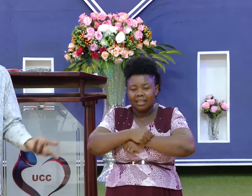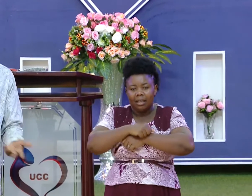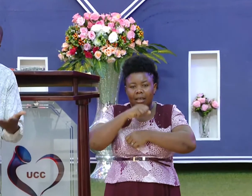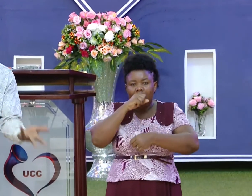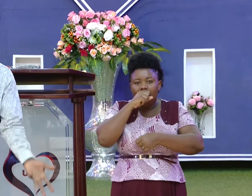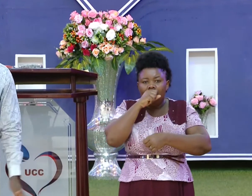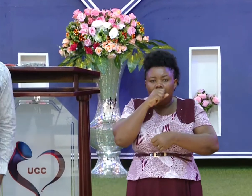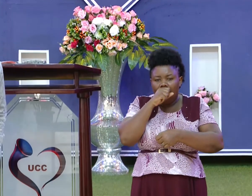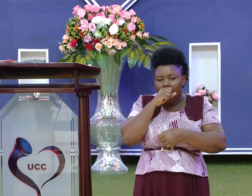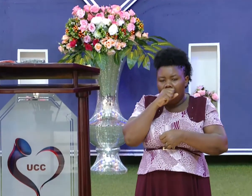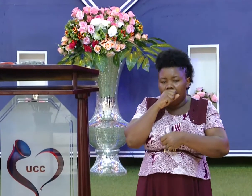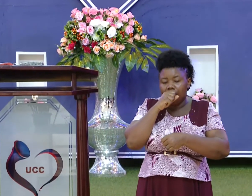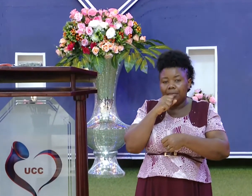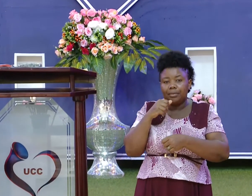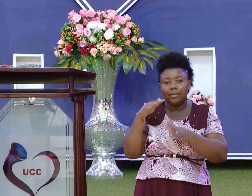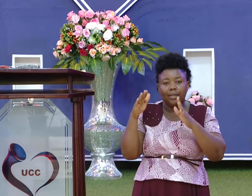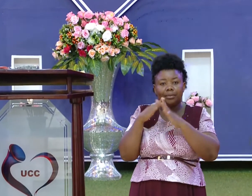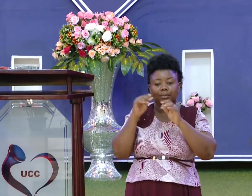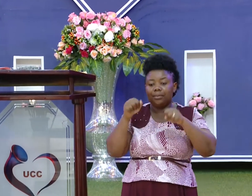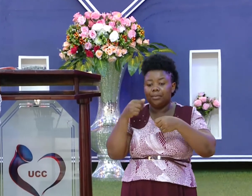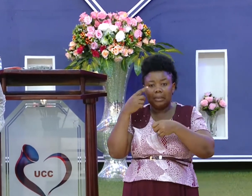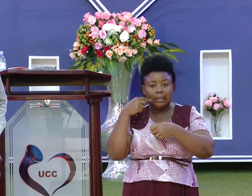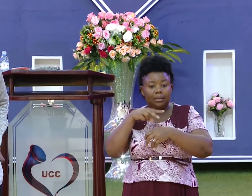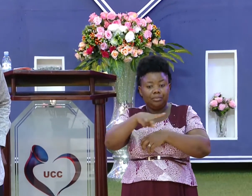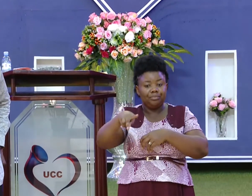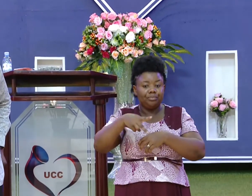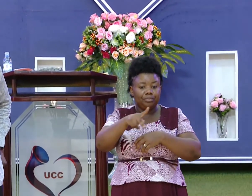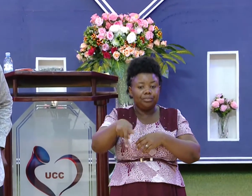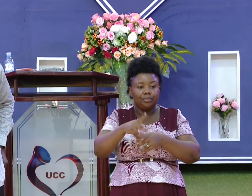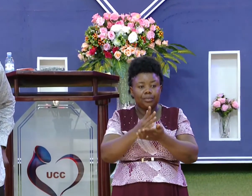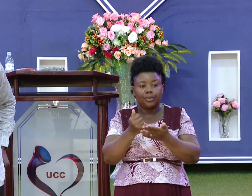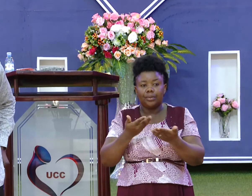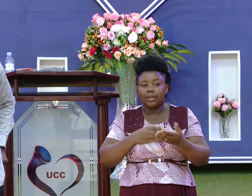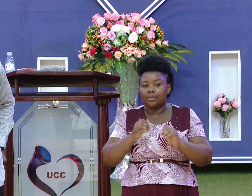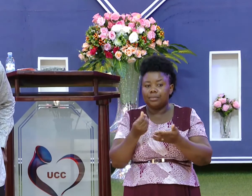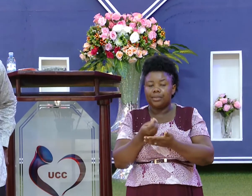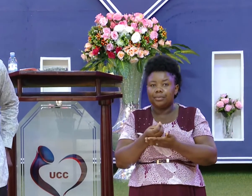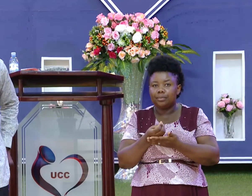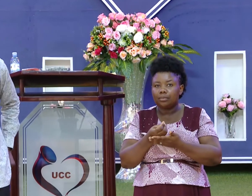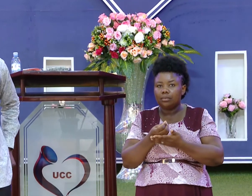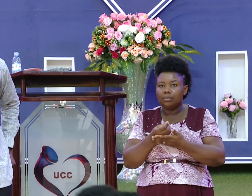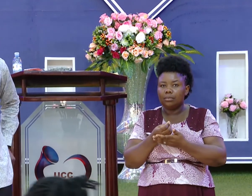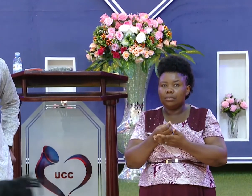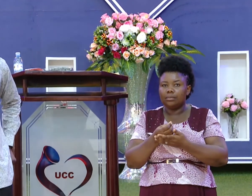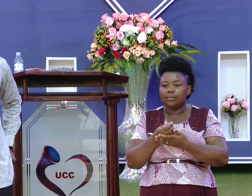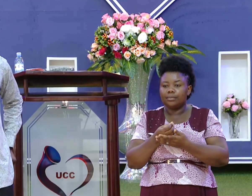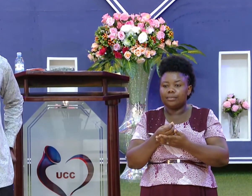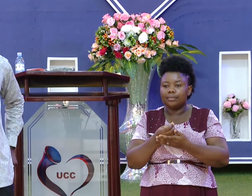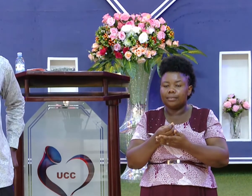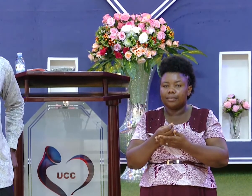At school, we wouldn't watch movies. Mama could not give us money because we didn't have it.